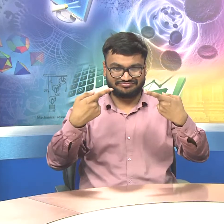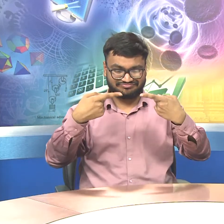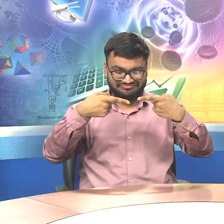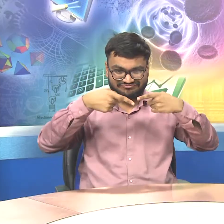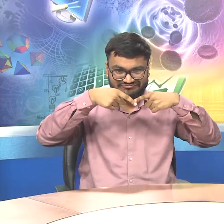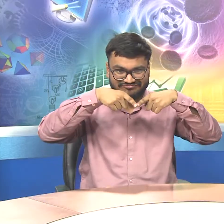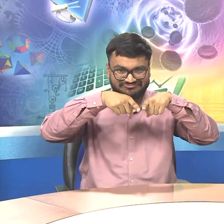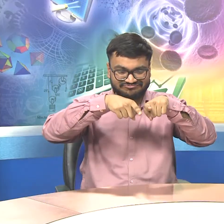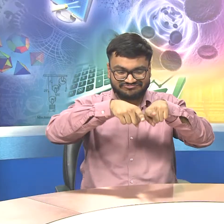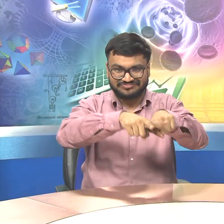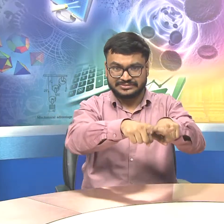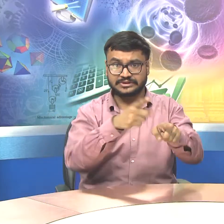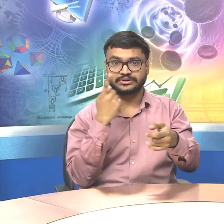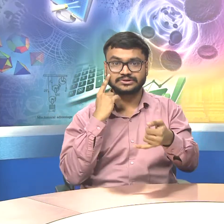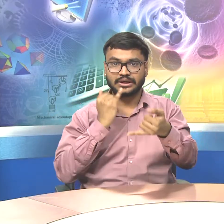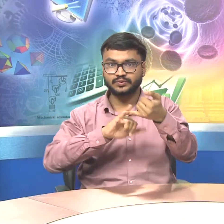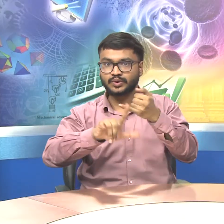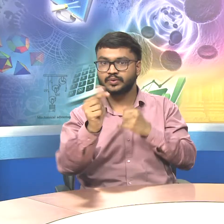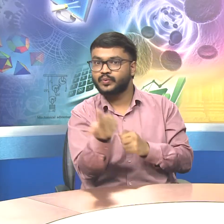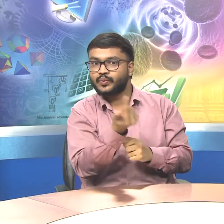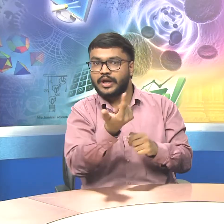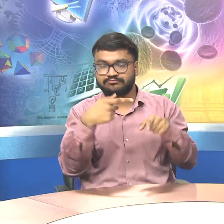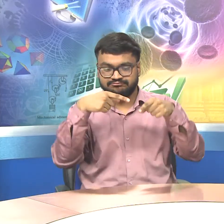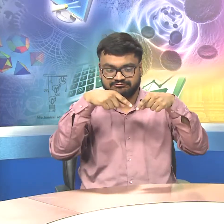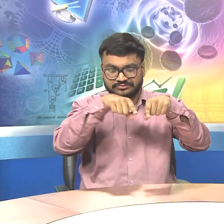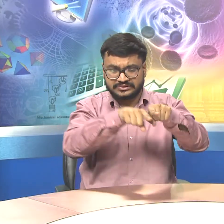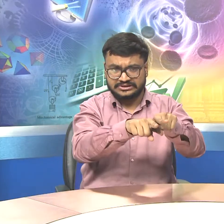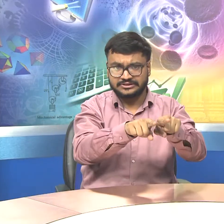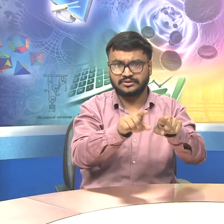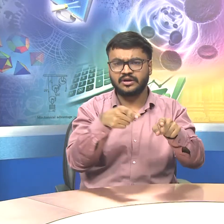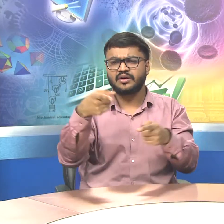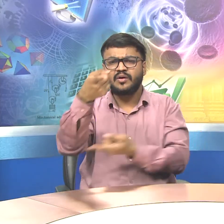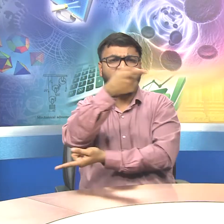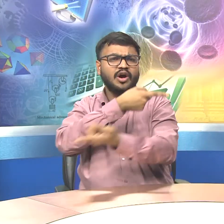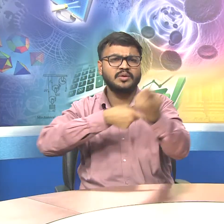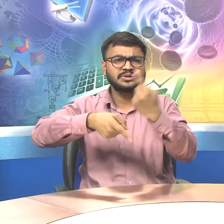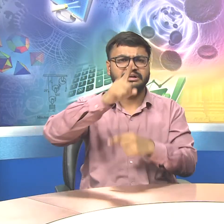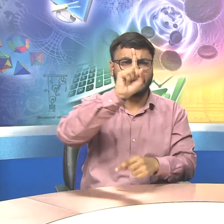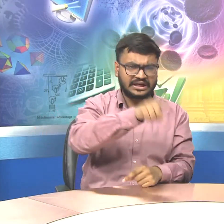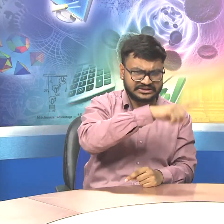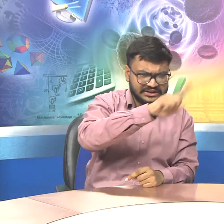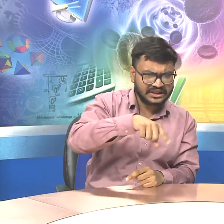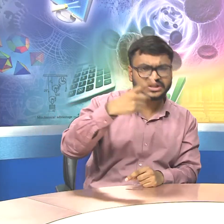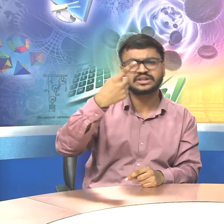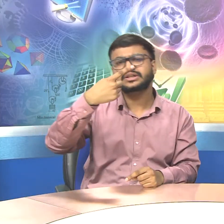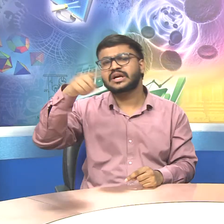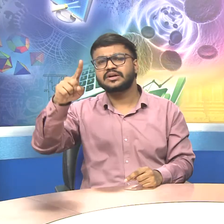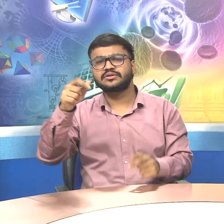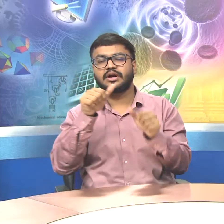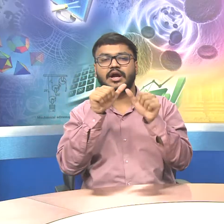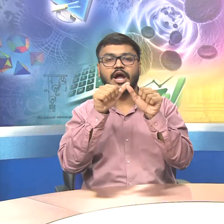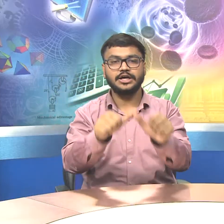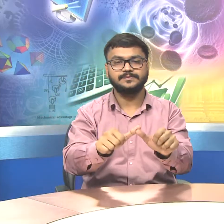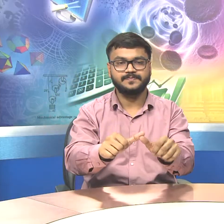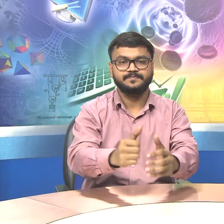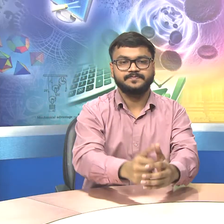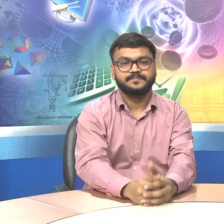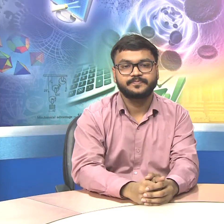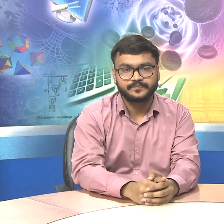We can show two tasks at the same time using both hands in ISL. True or false?